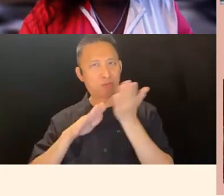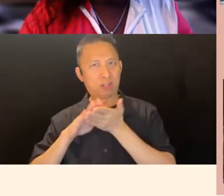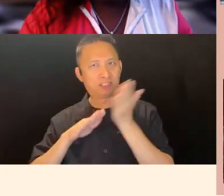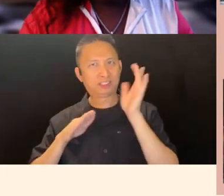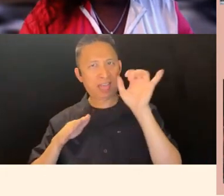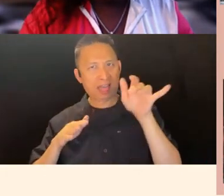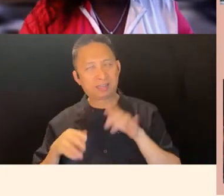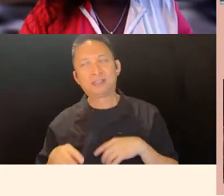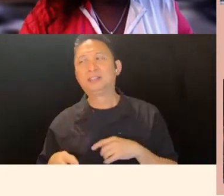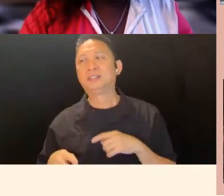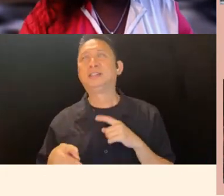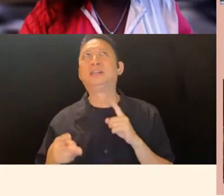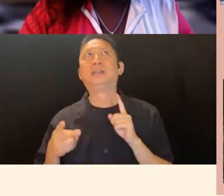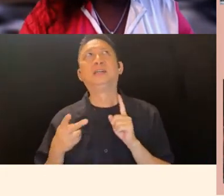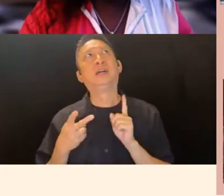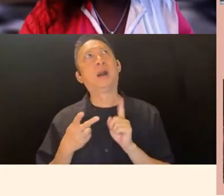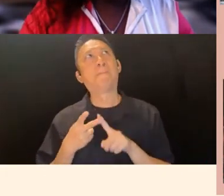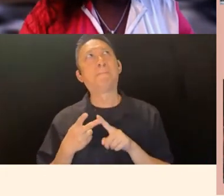Um,